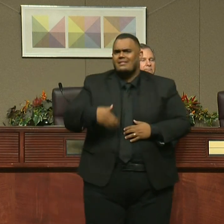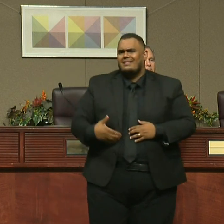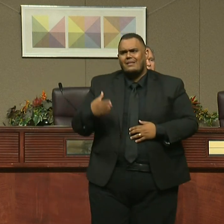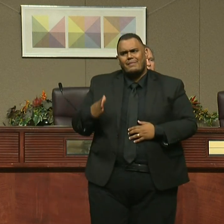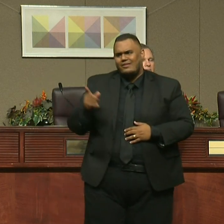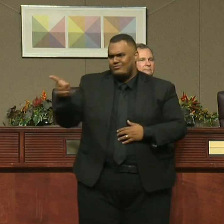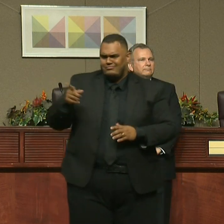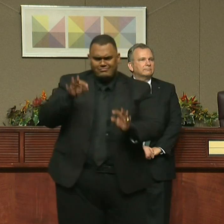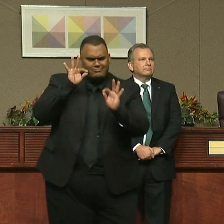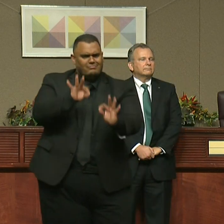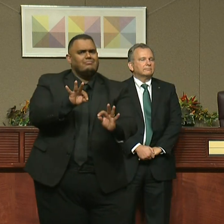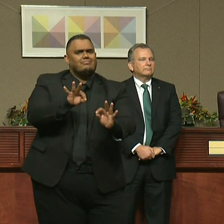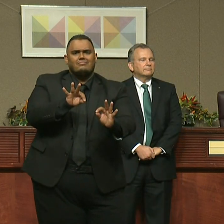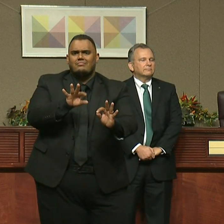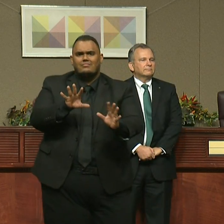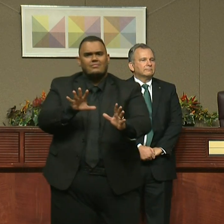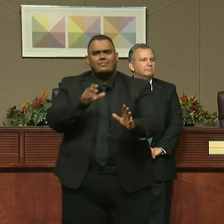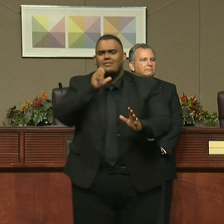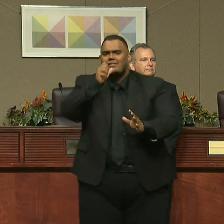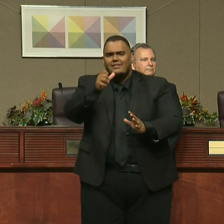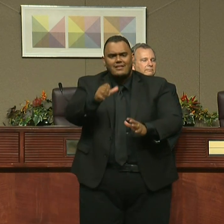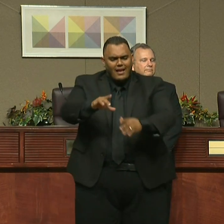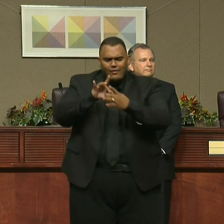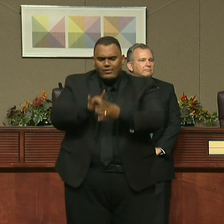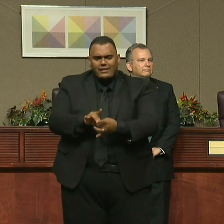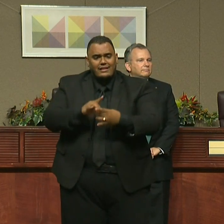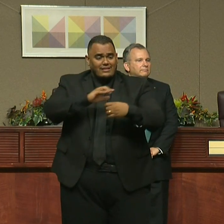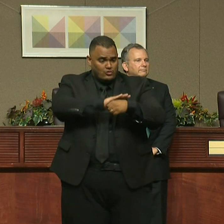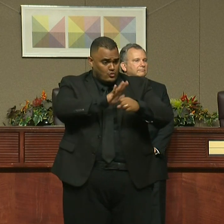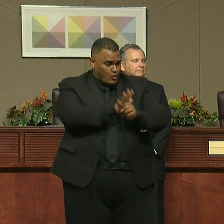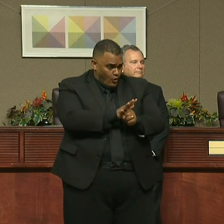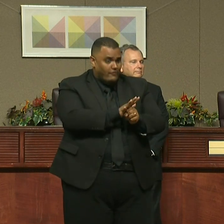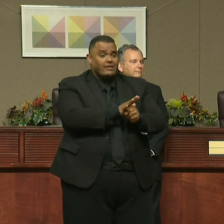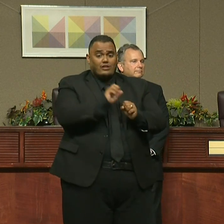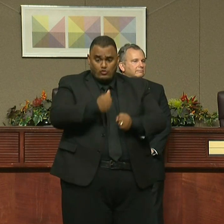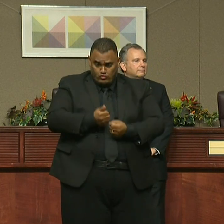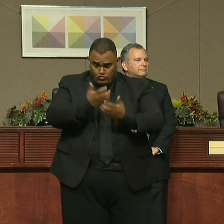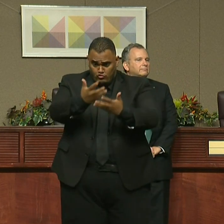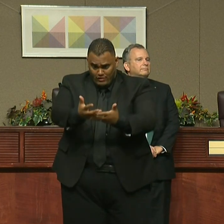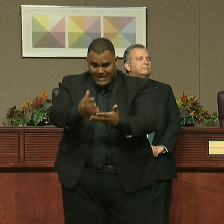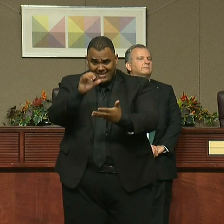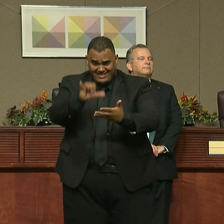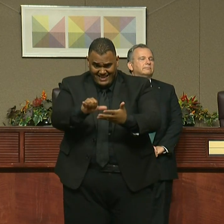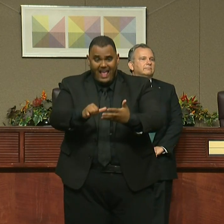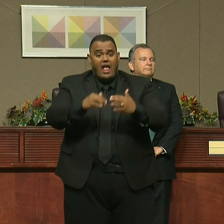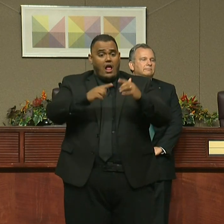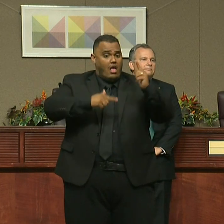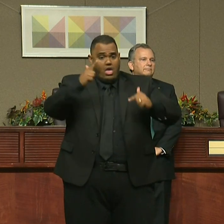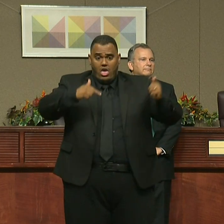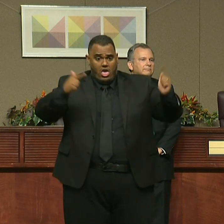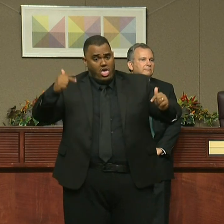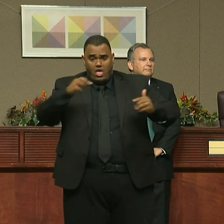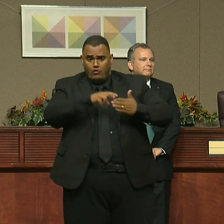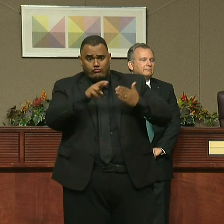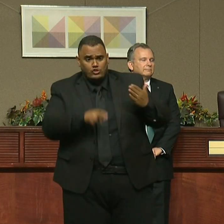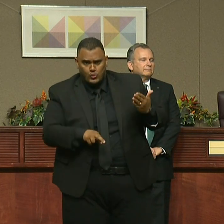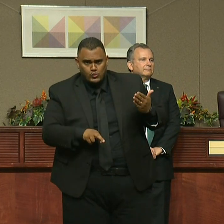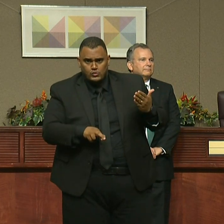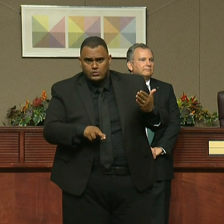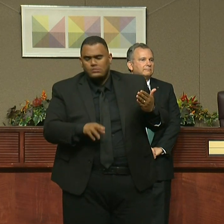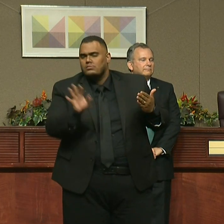the COVID has created disparity. It's that COVID has amplified disparities and make it visible for